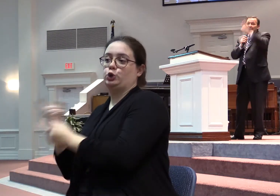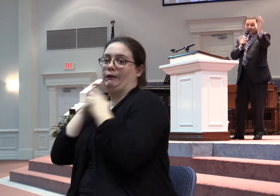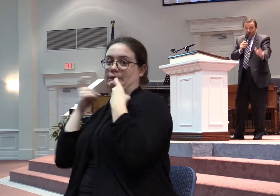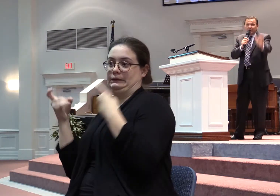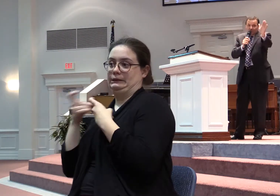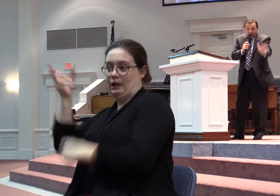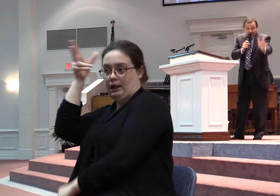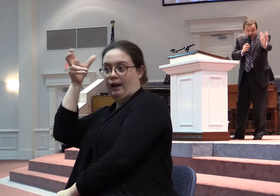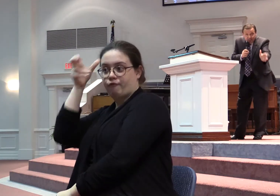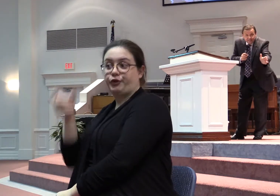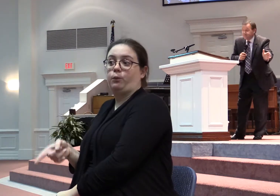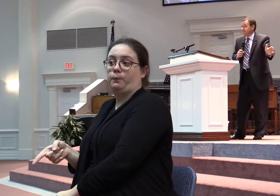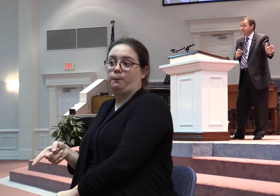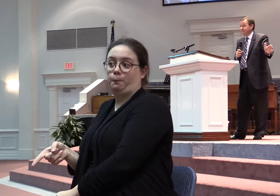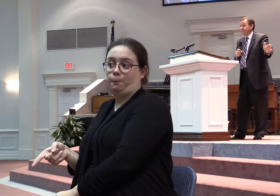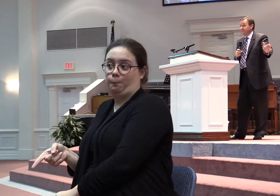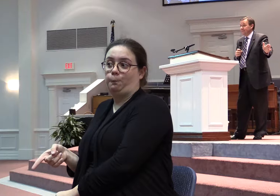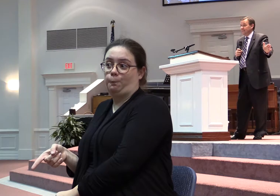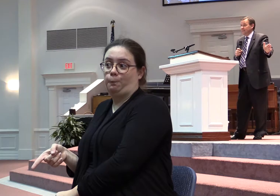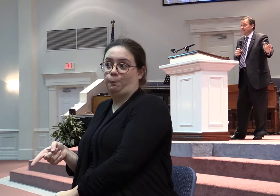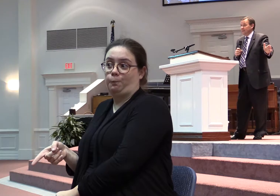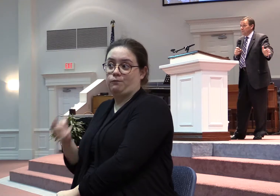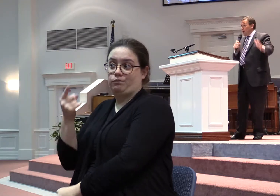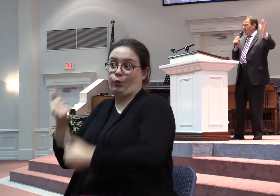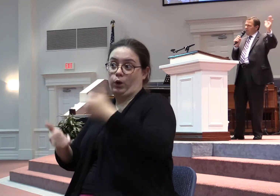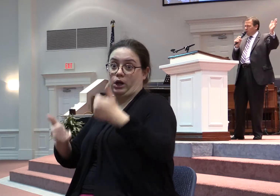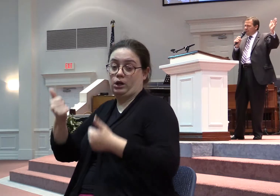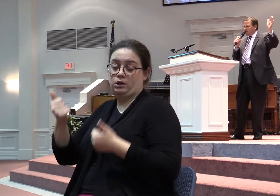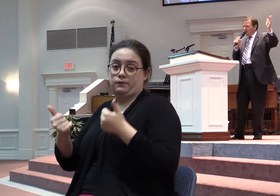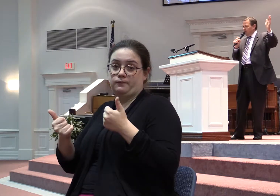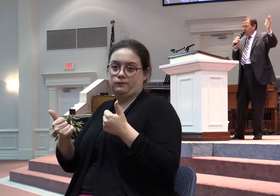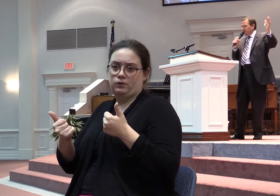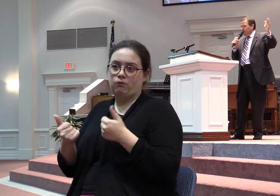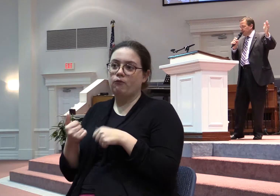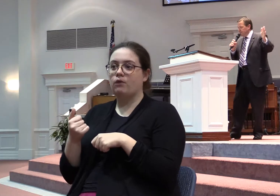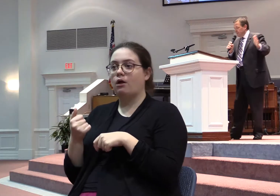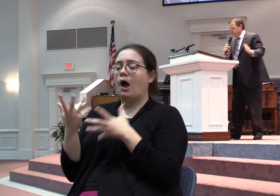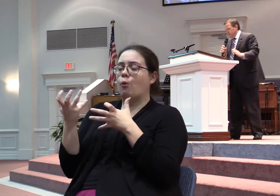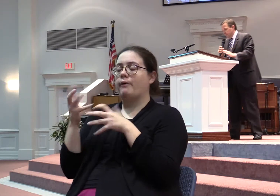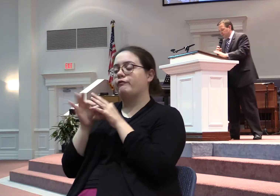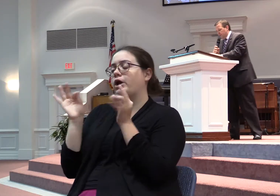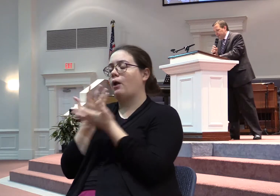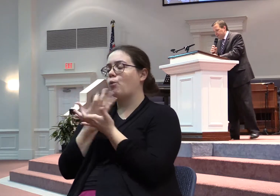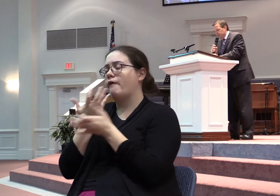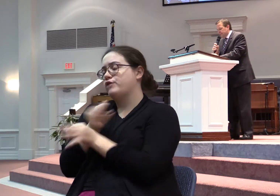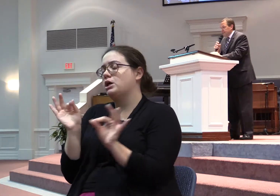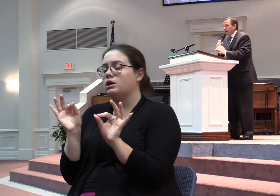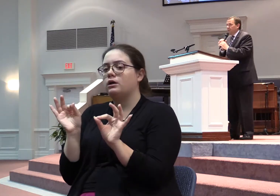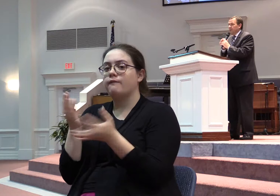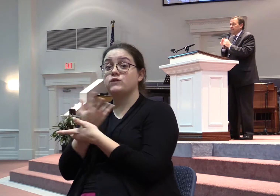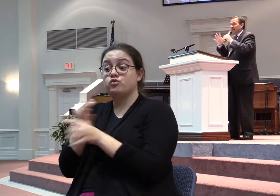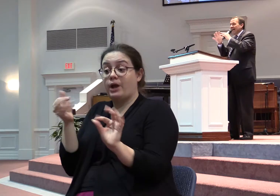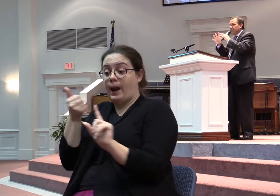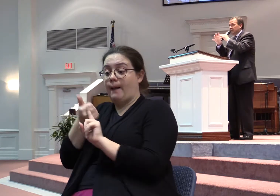Sin. By becoming a servant of sin. Right. But all of this, well, I just can't wait for my freedom. Freedom